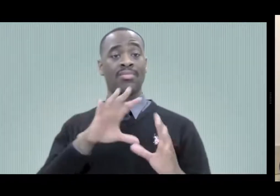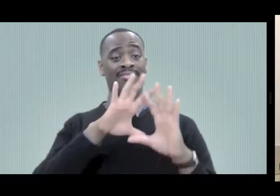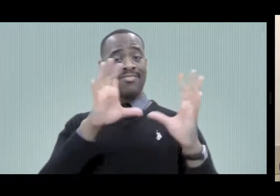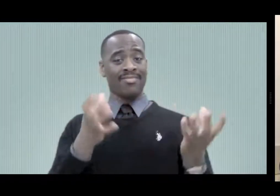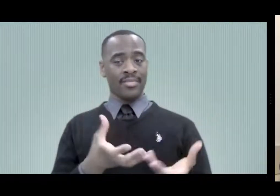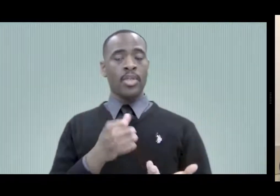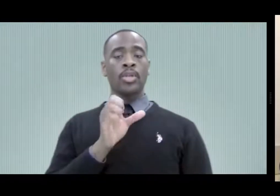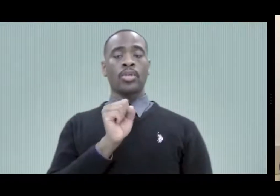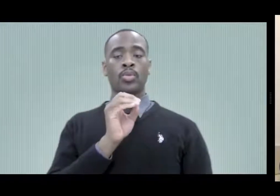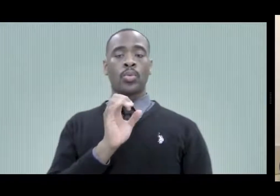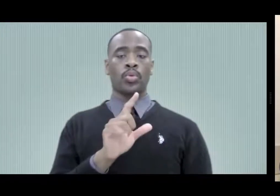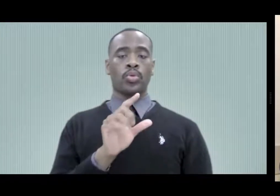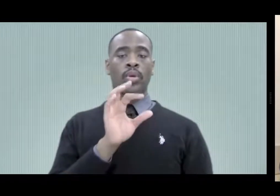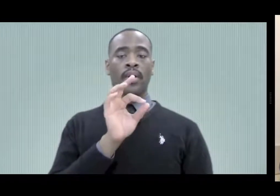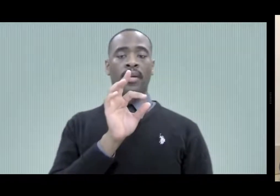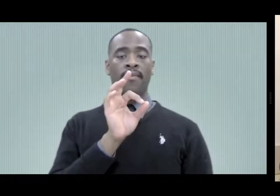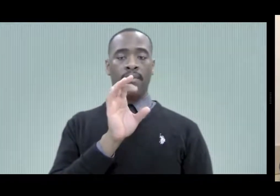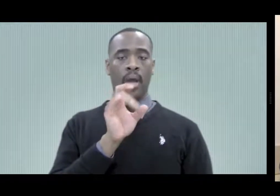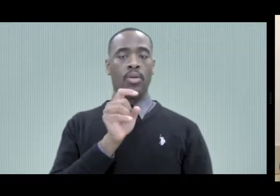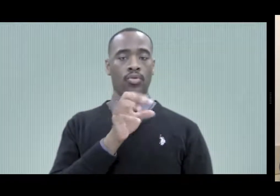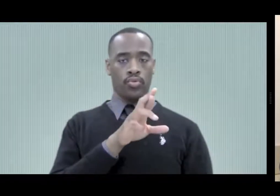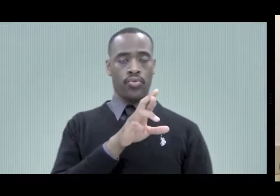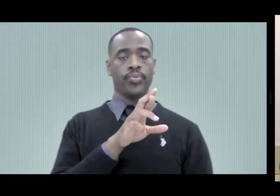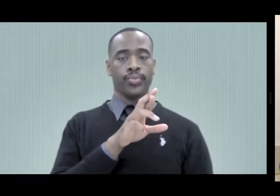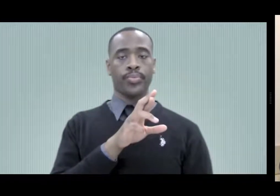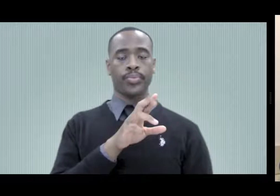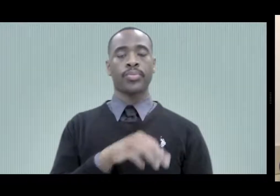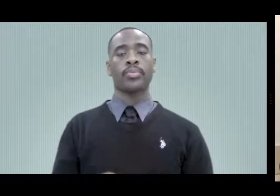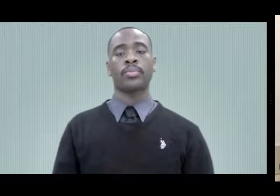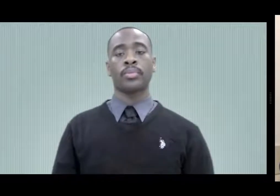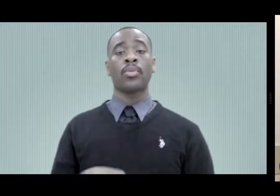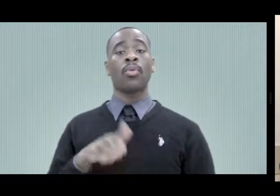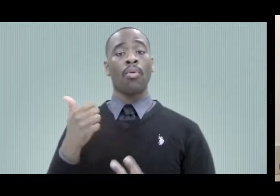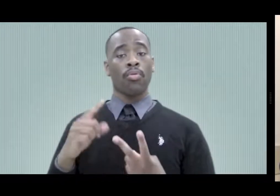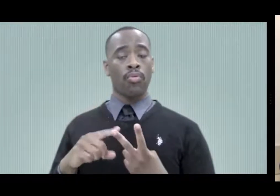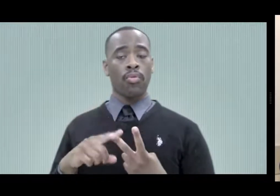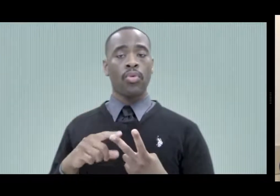class, so ranging anywhere from poor to wealthy.